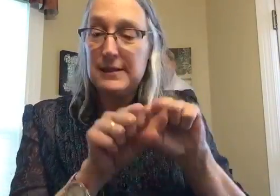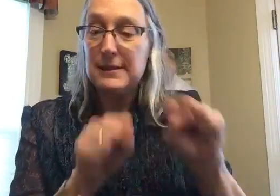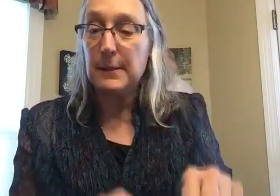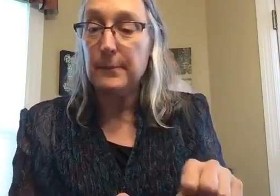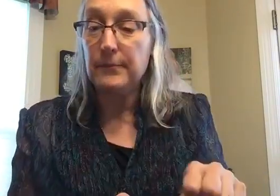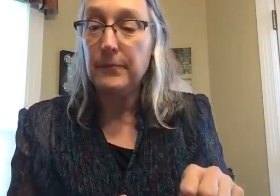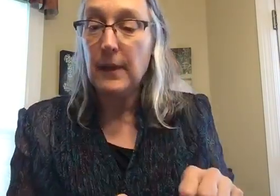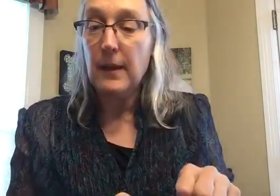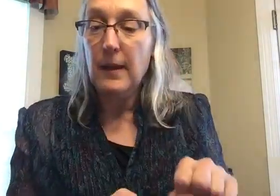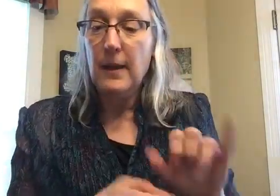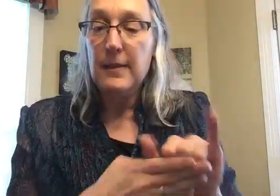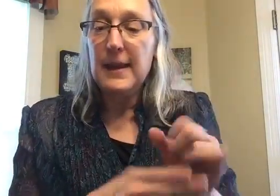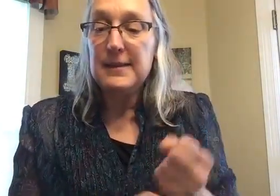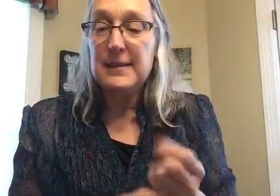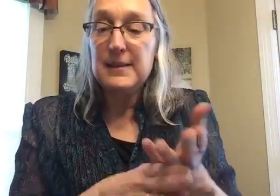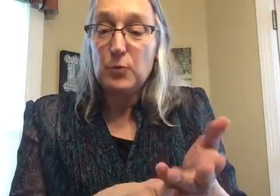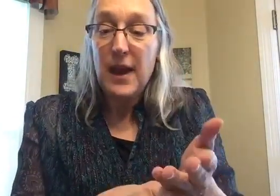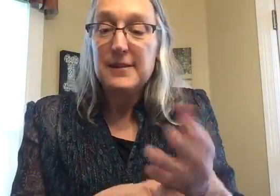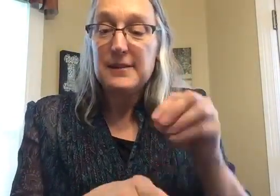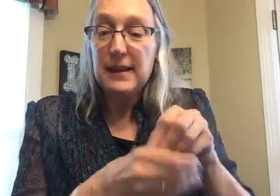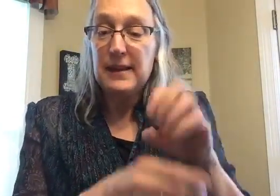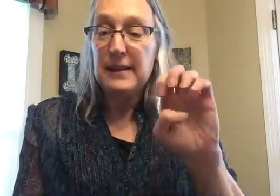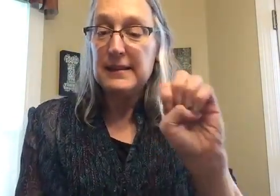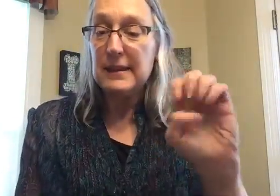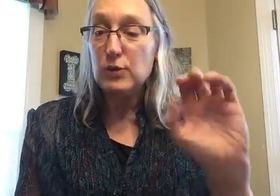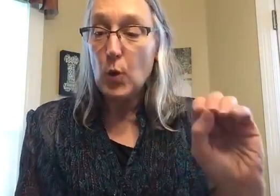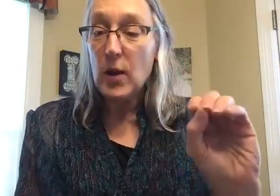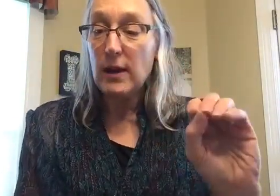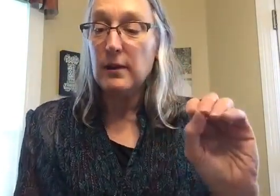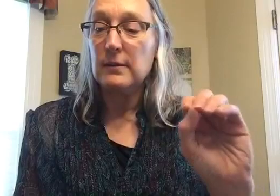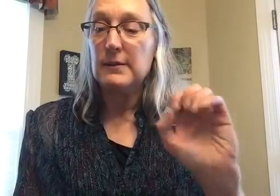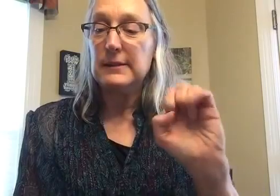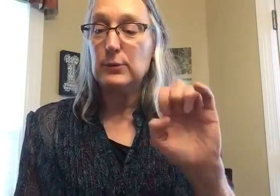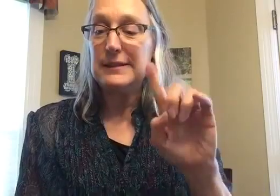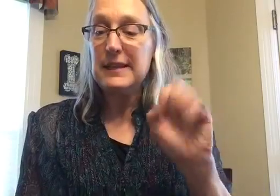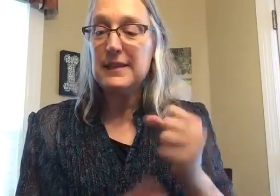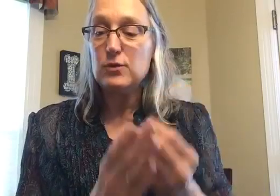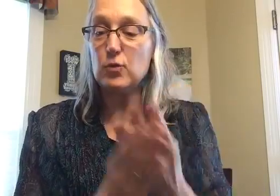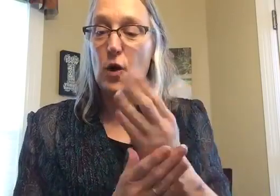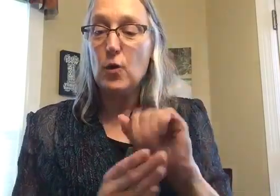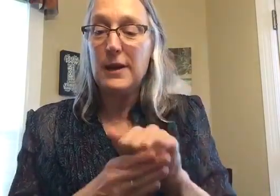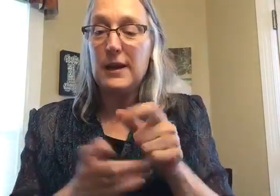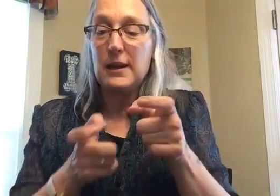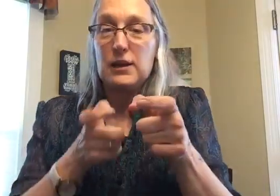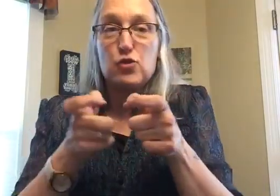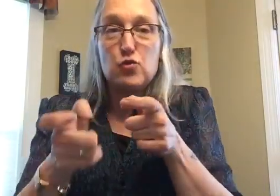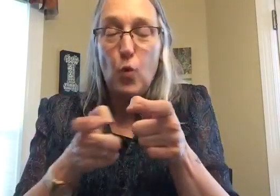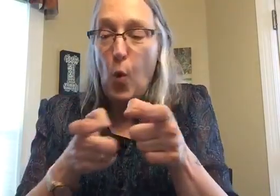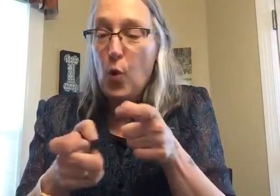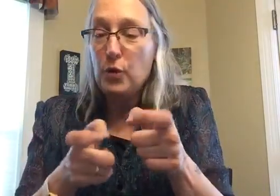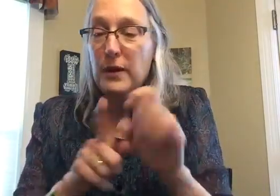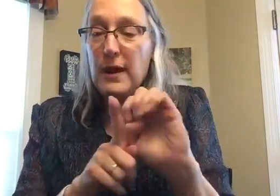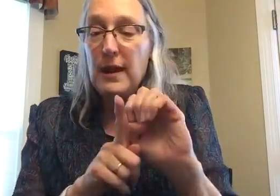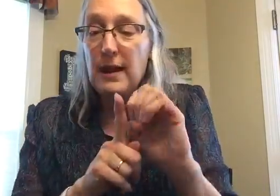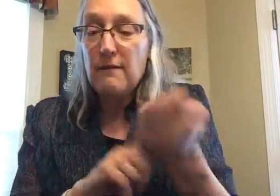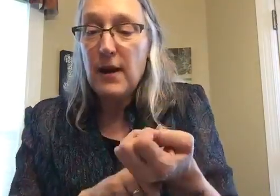system that is expressed in the essential oil. So seeds grown in a controlled